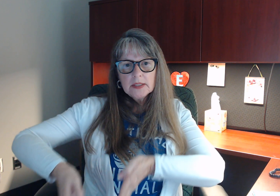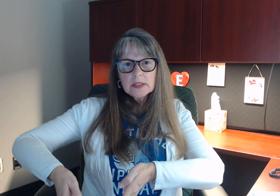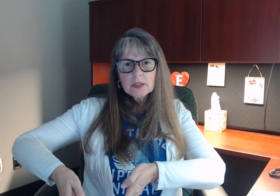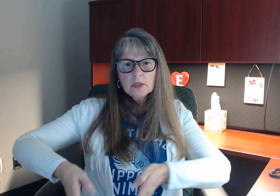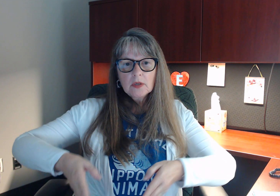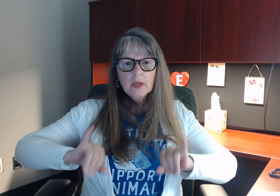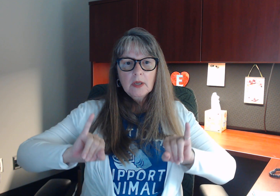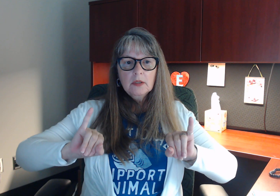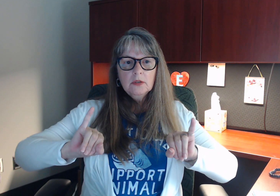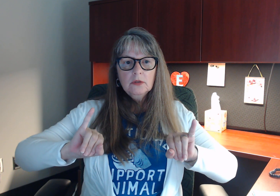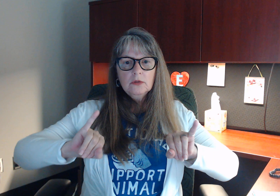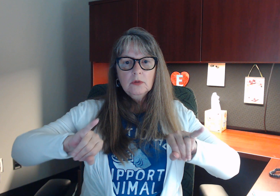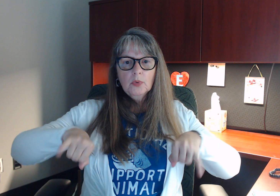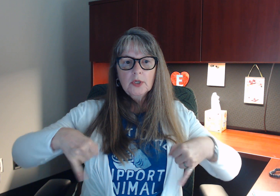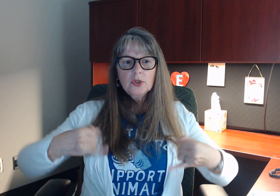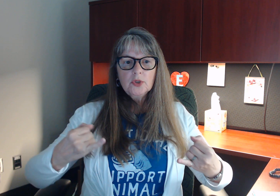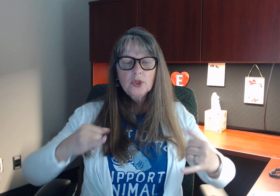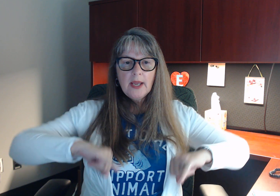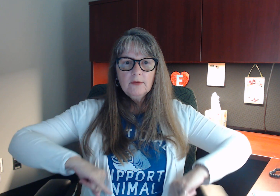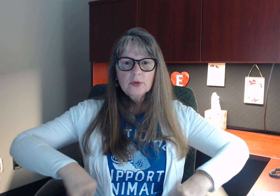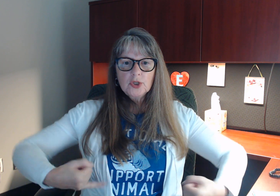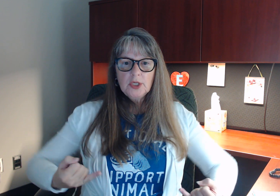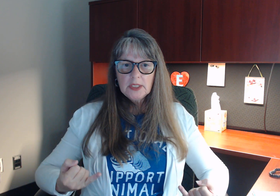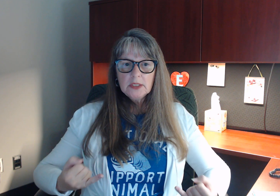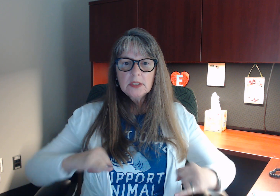pants. We're going to do a J for jeans,